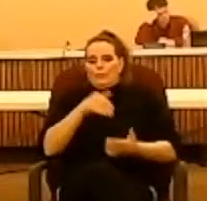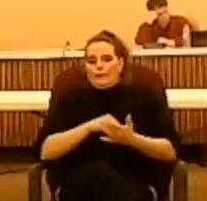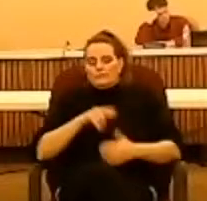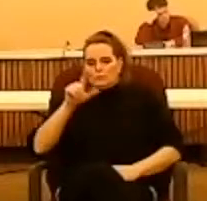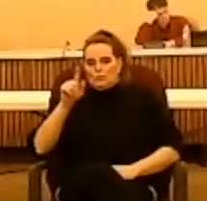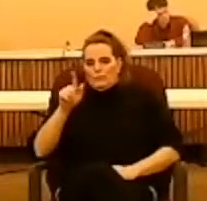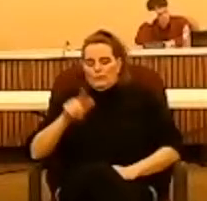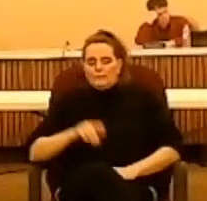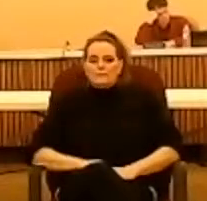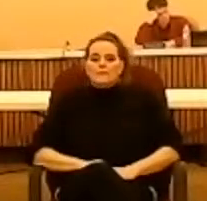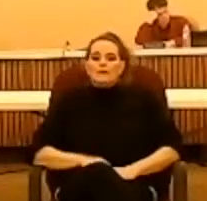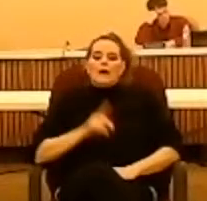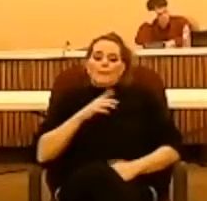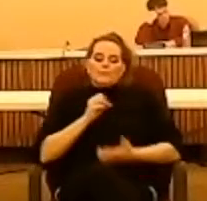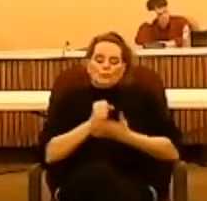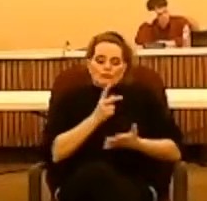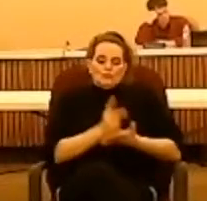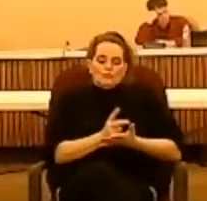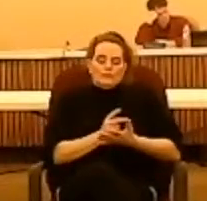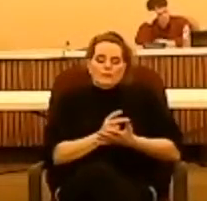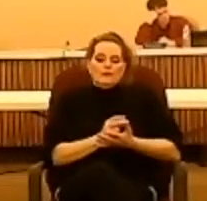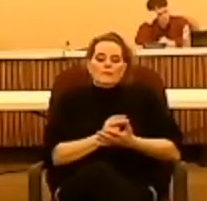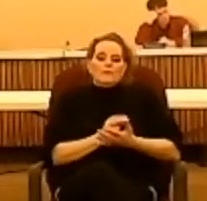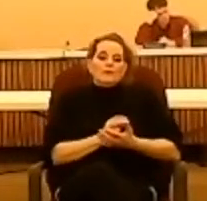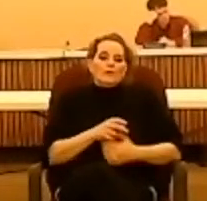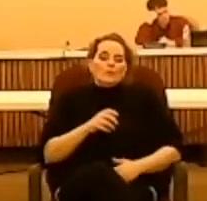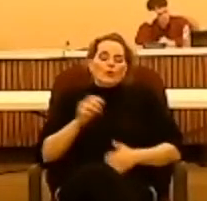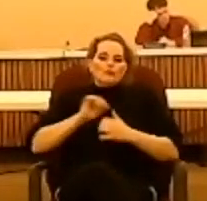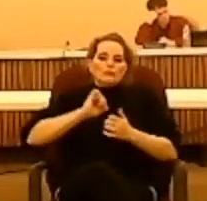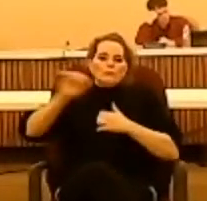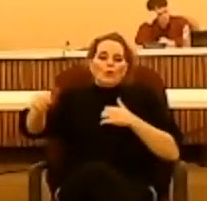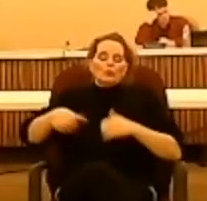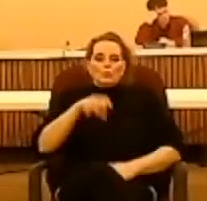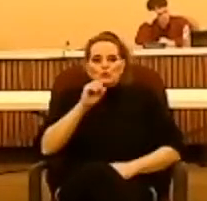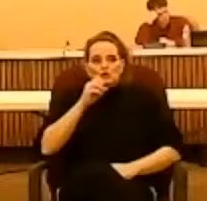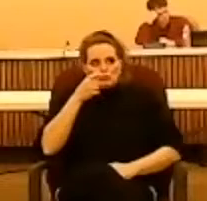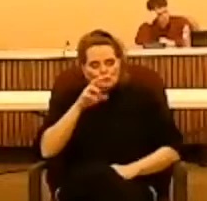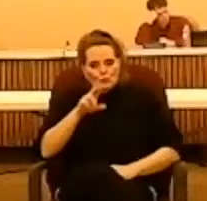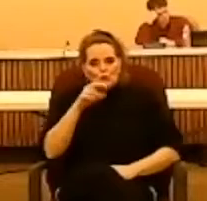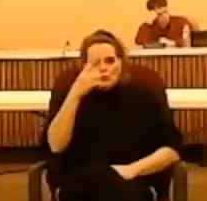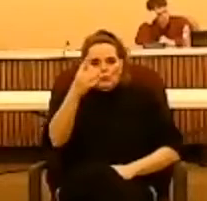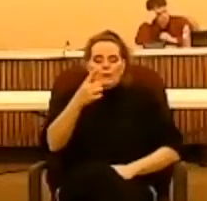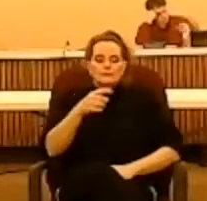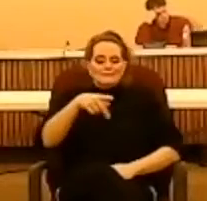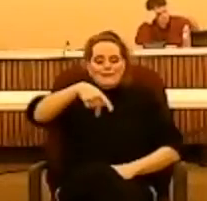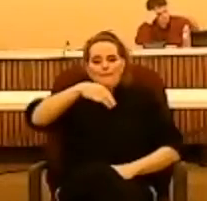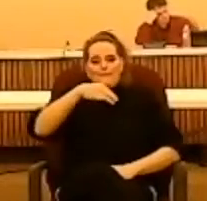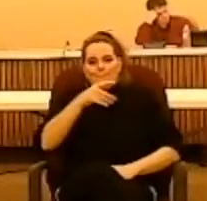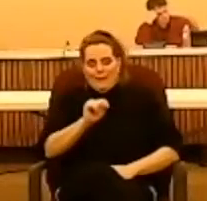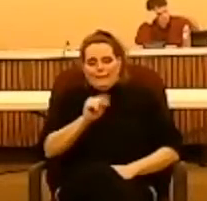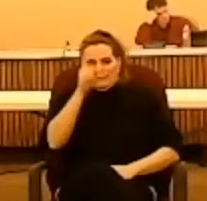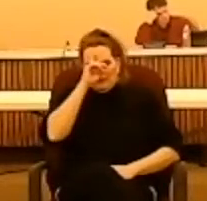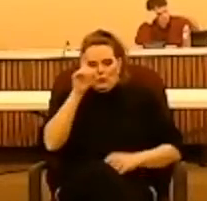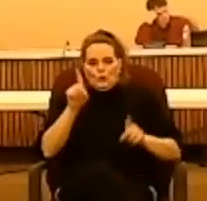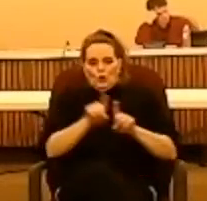2021, to approve the Remote Solar One LLC pilot agreement. Second.